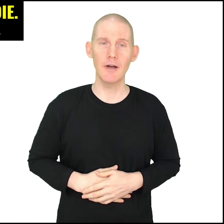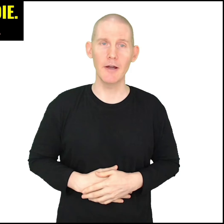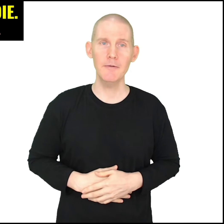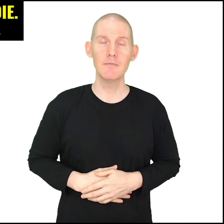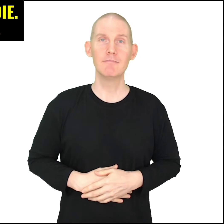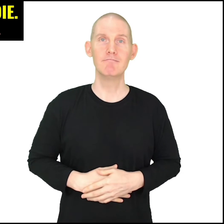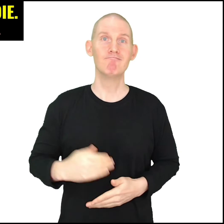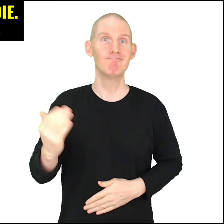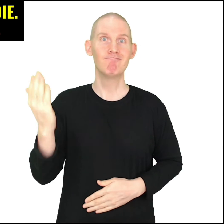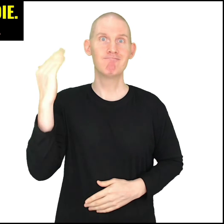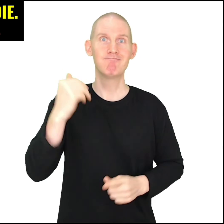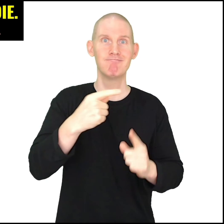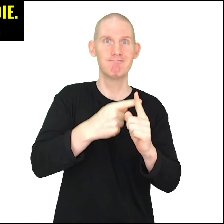die.